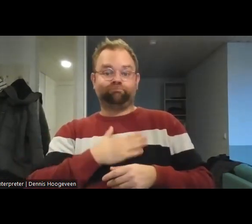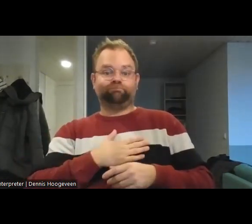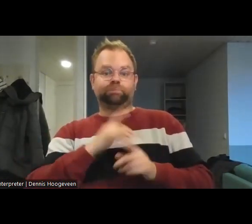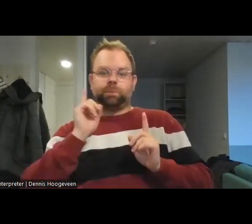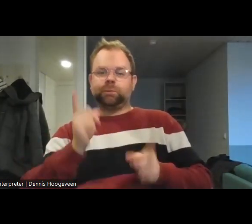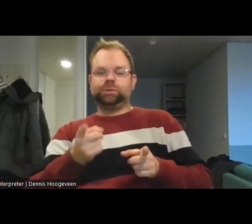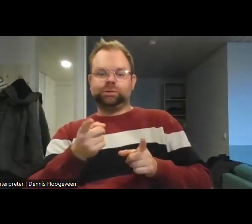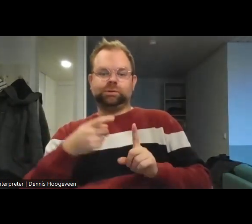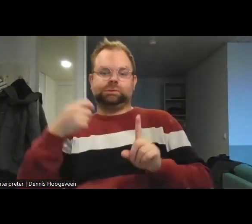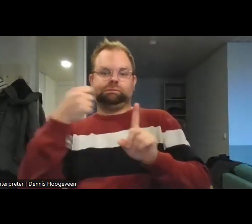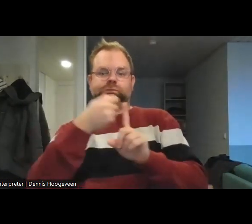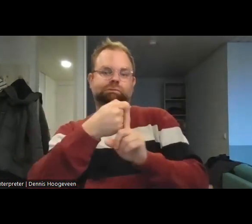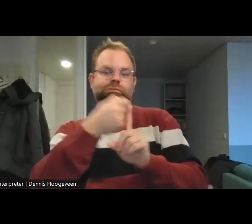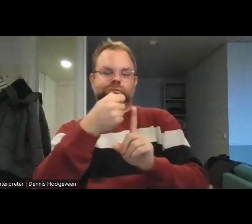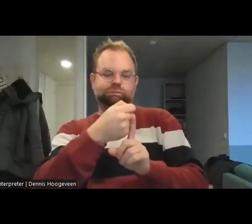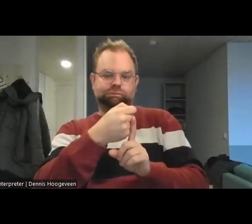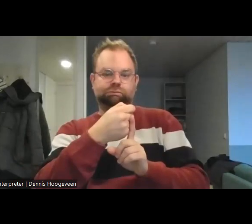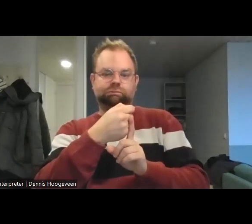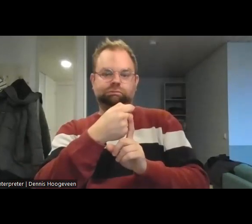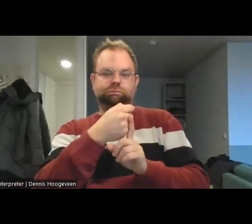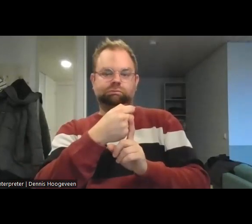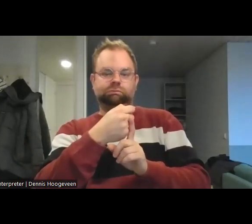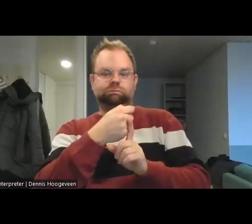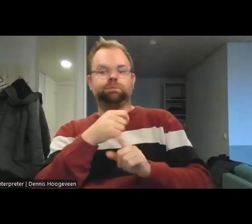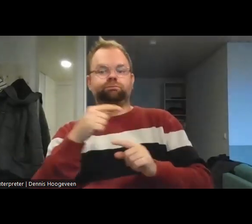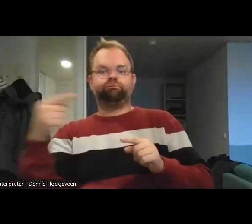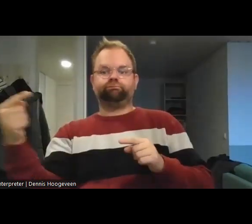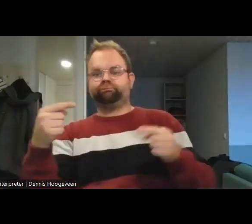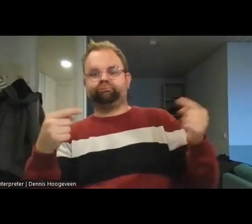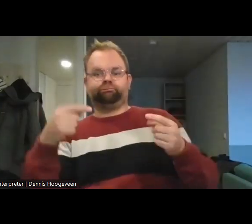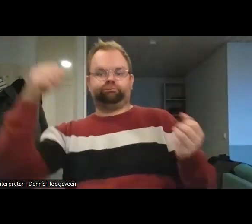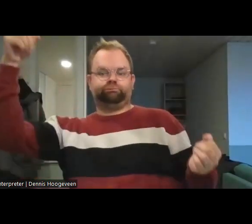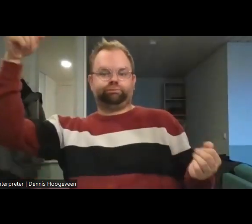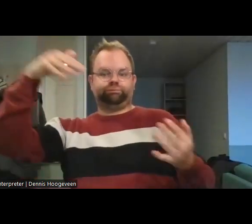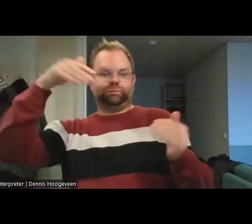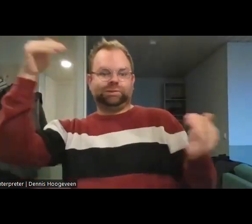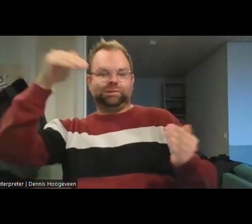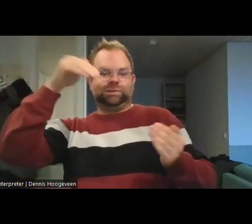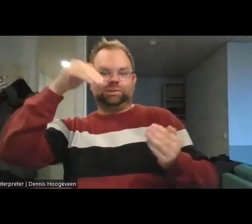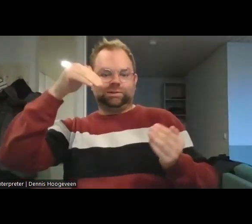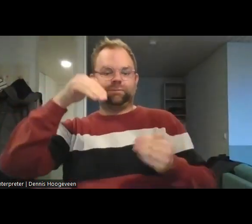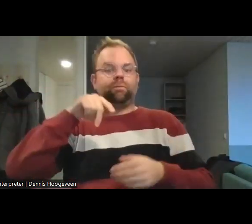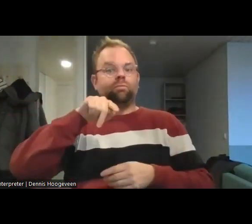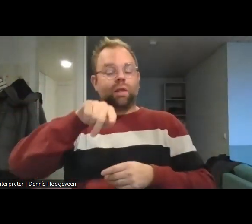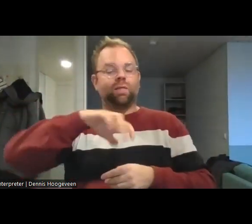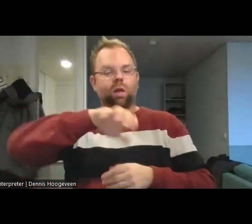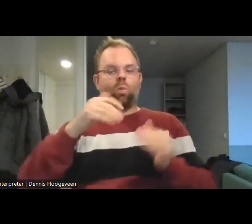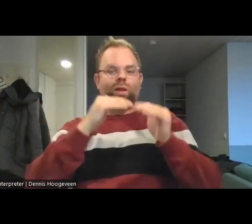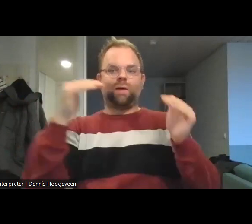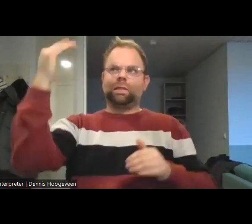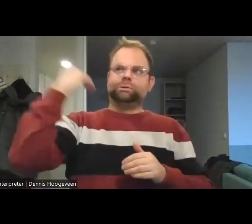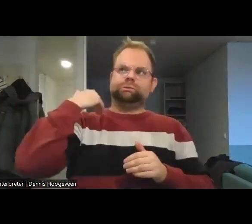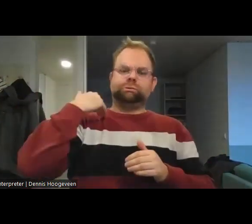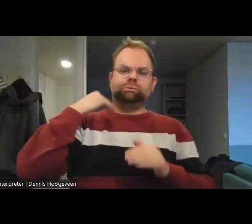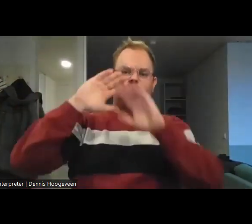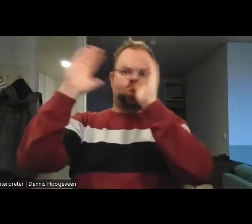we are planning at least two, if not four, different opportunities for training at national